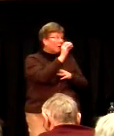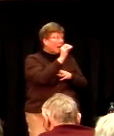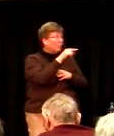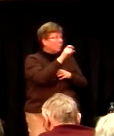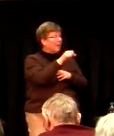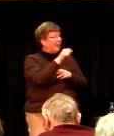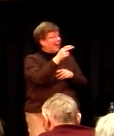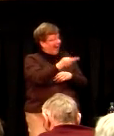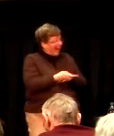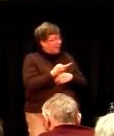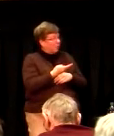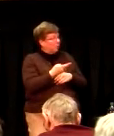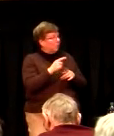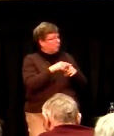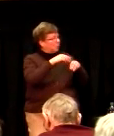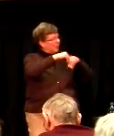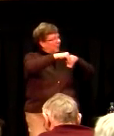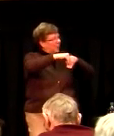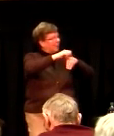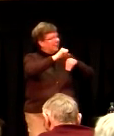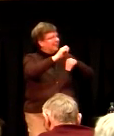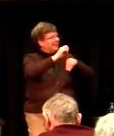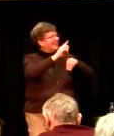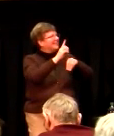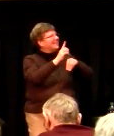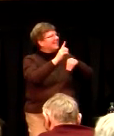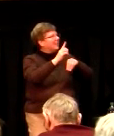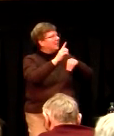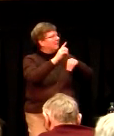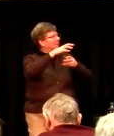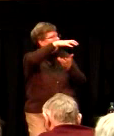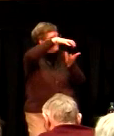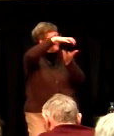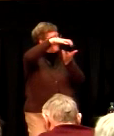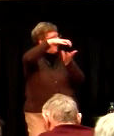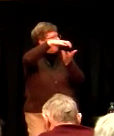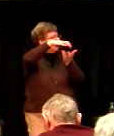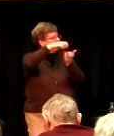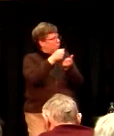hire to do that. They're pretty expensive.